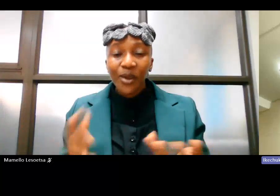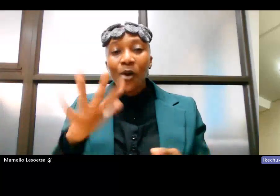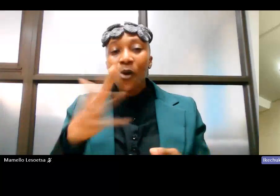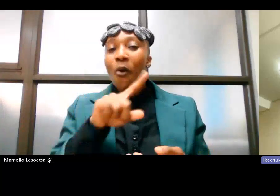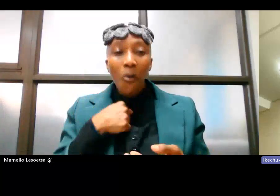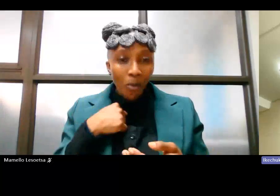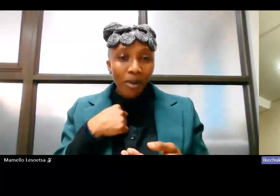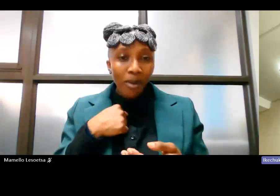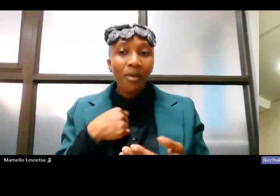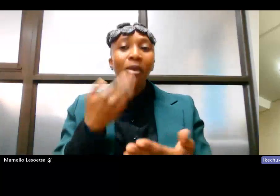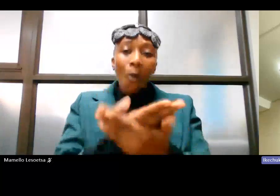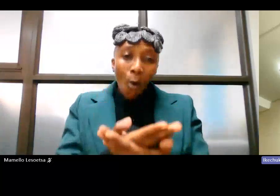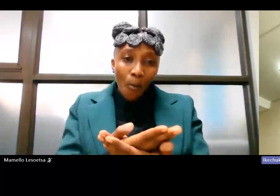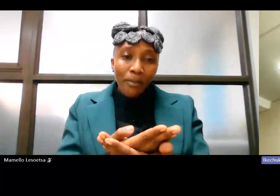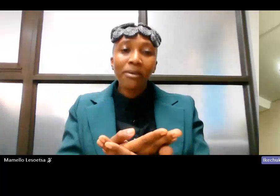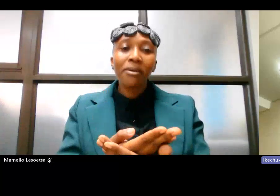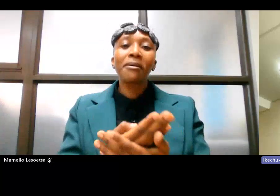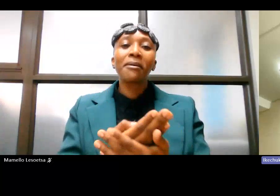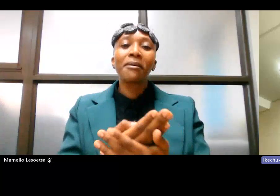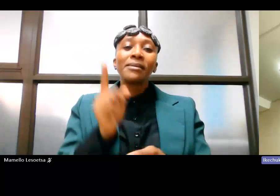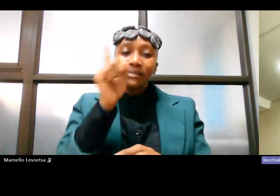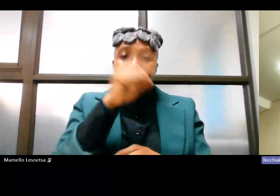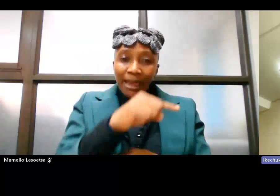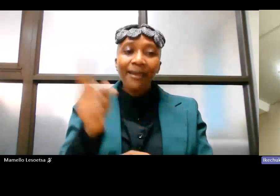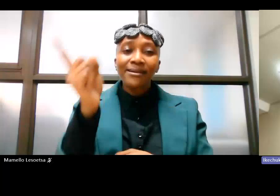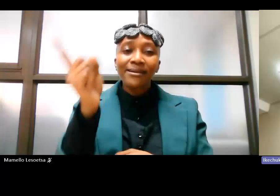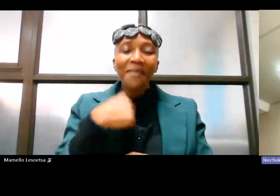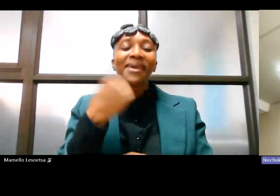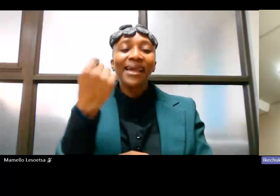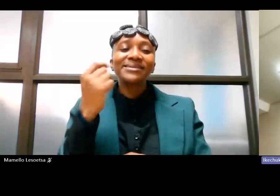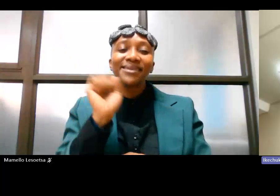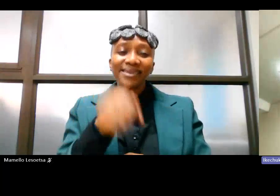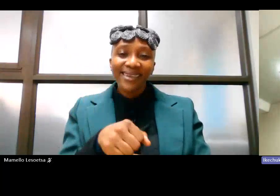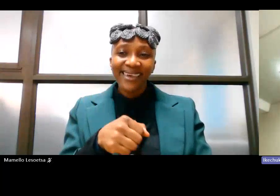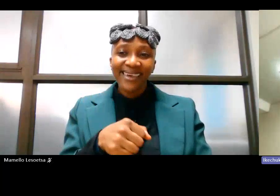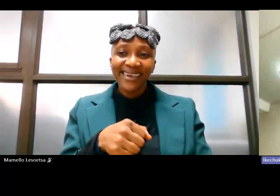which I can understand. Yeah, I can understand.